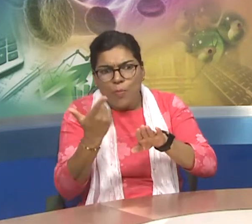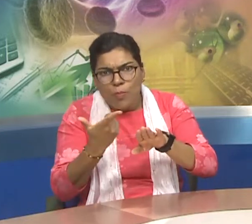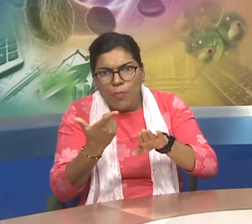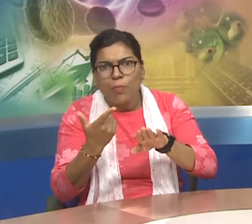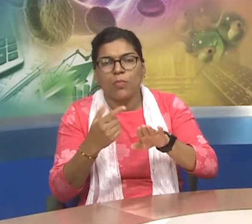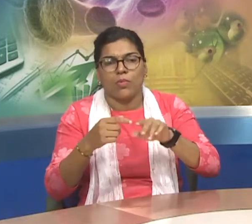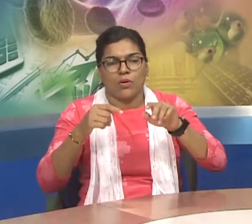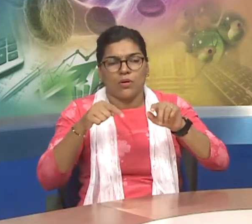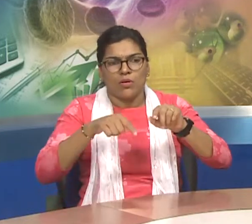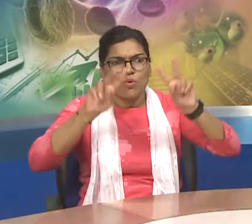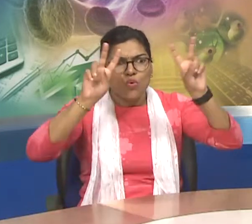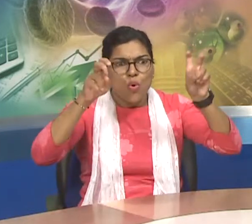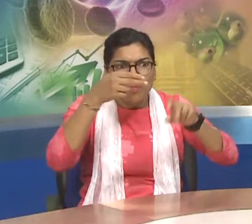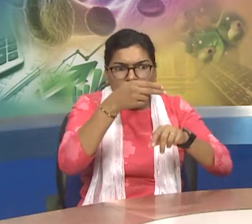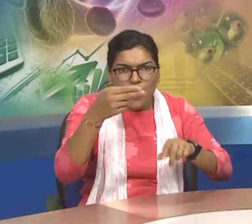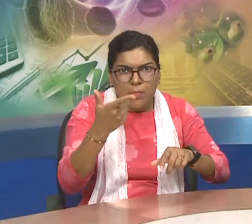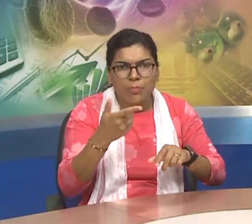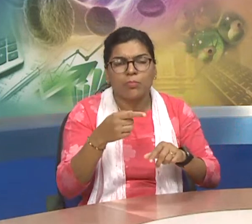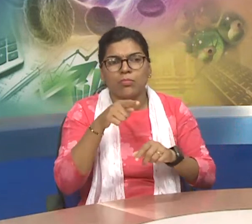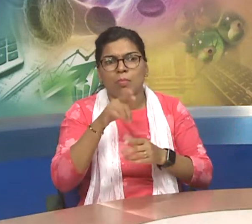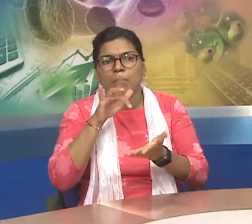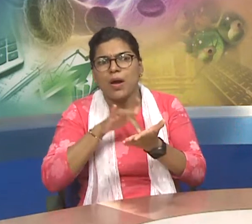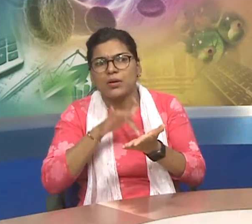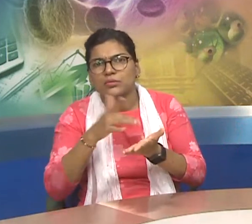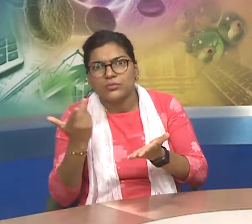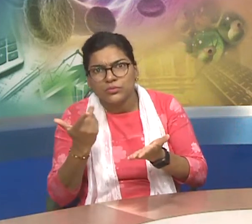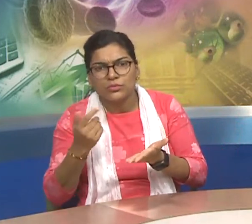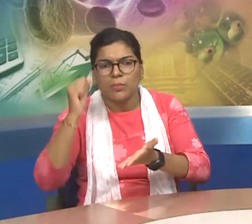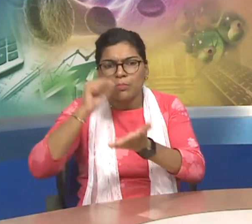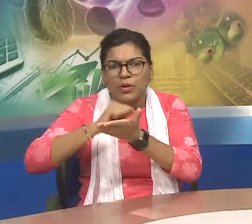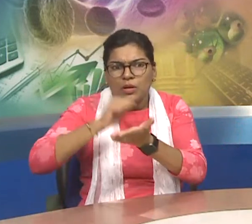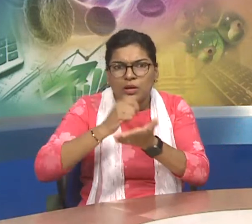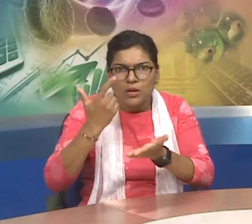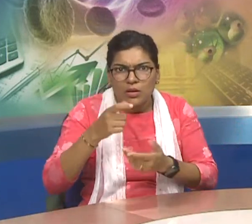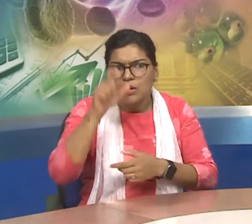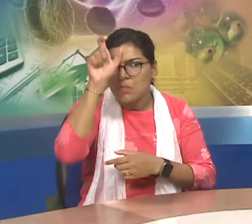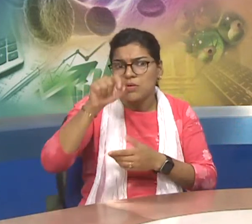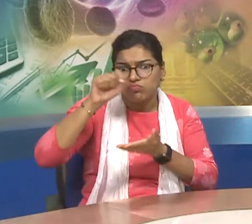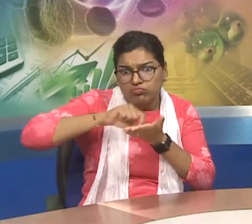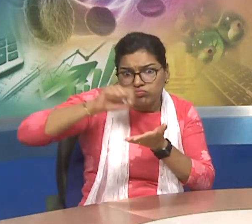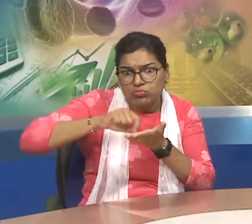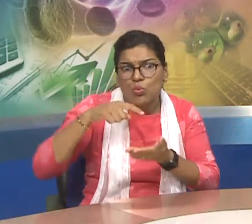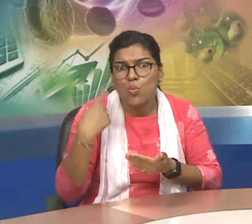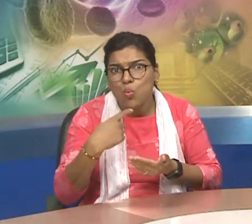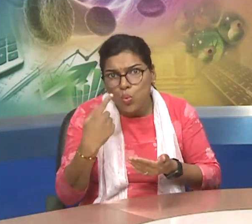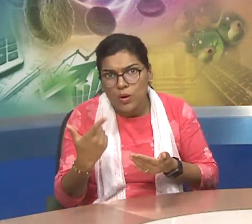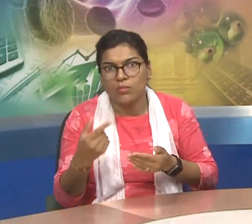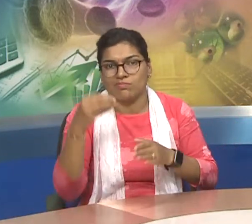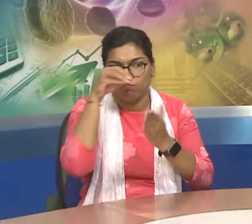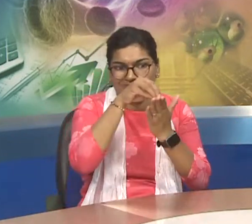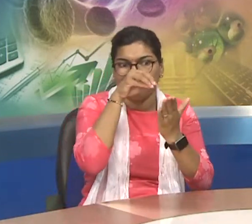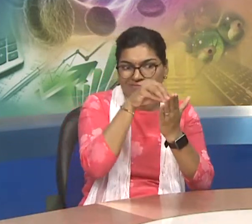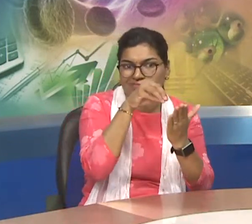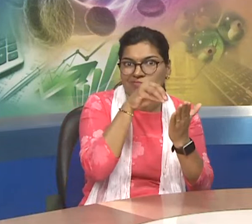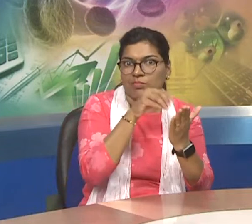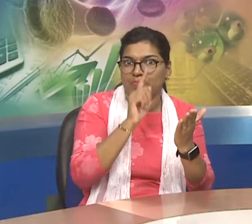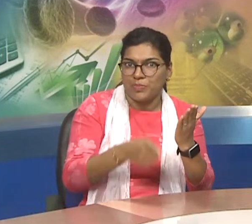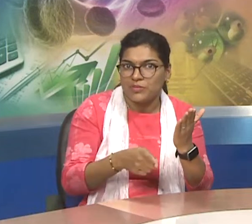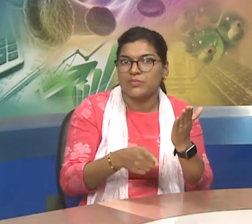libraries prepare bibliographies, abstracts and indexes as per the research needs of the